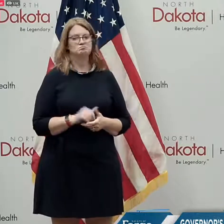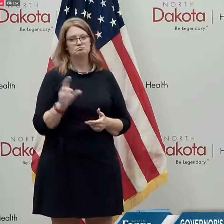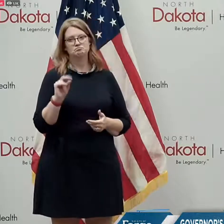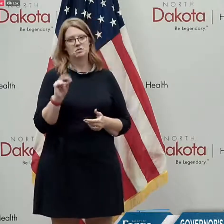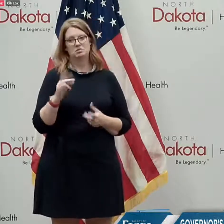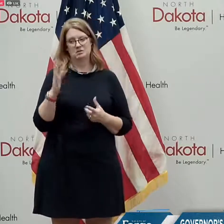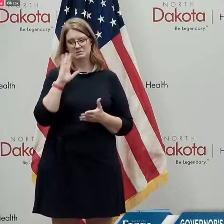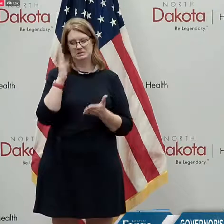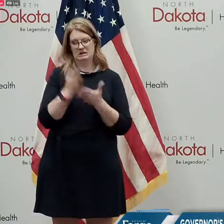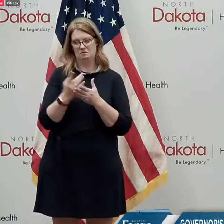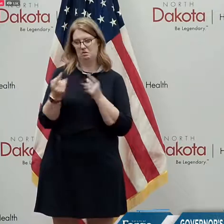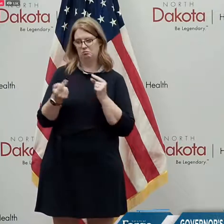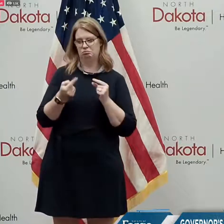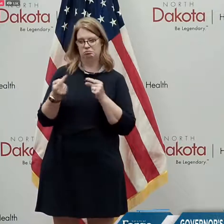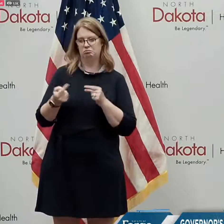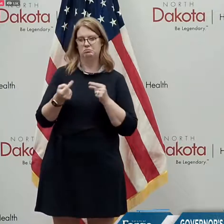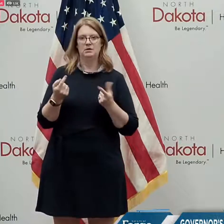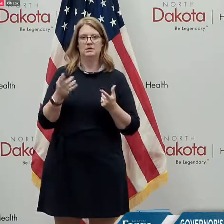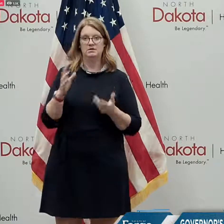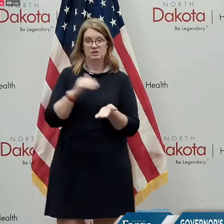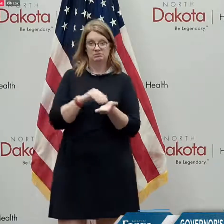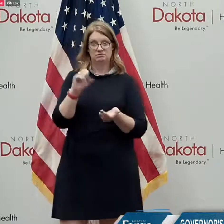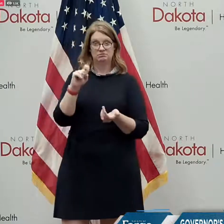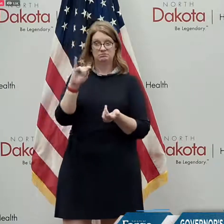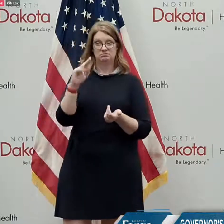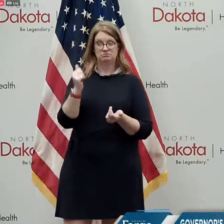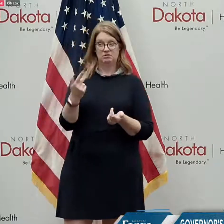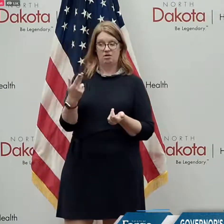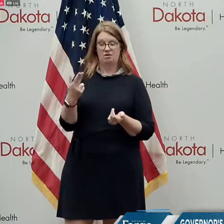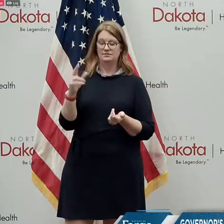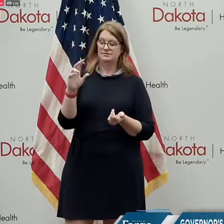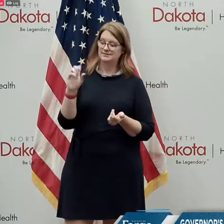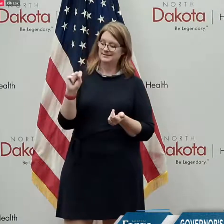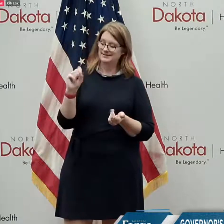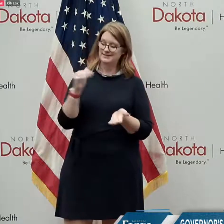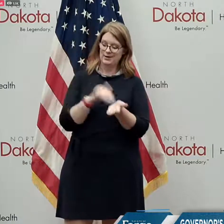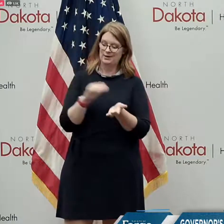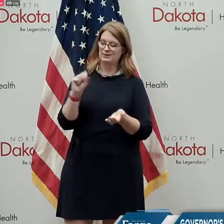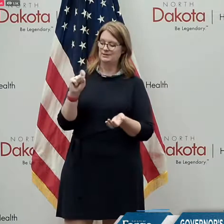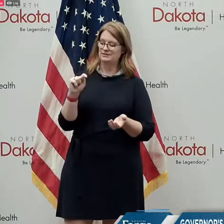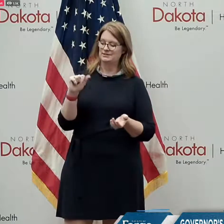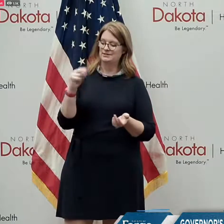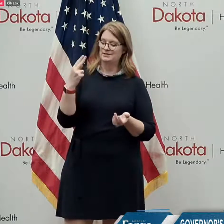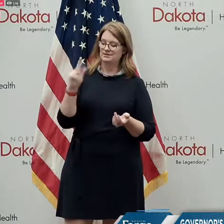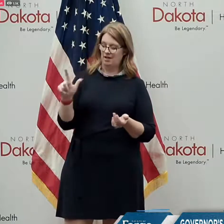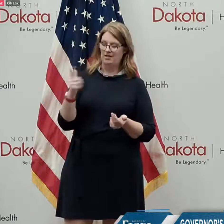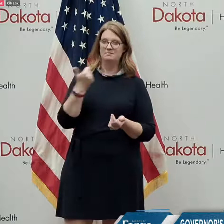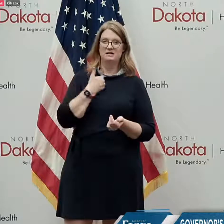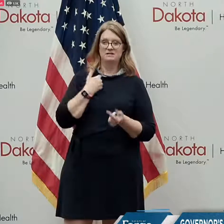between Dr. Stahl and myself. The state health officer,